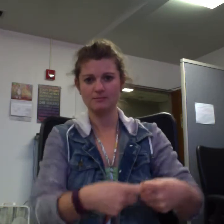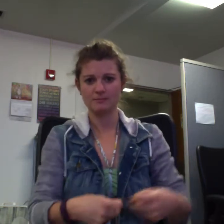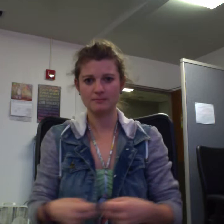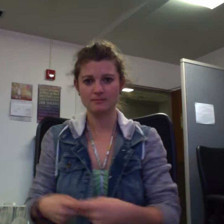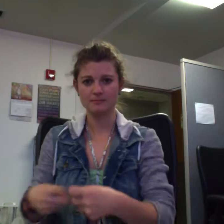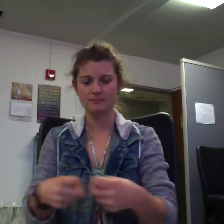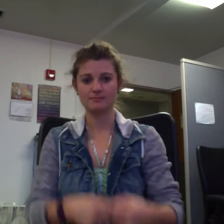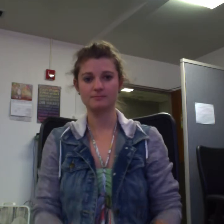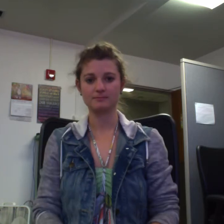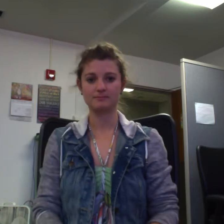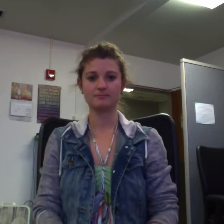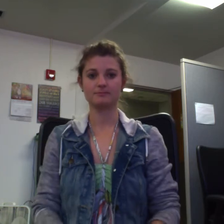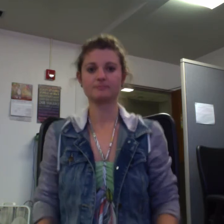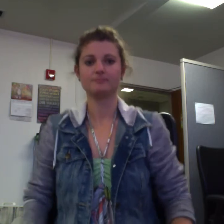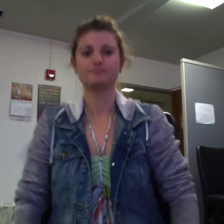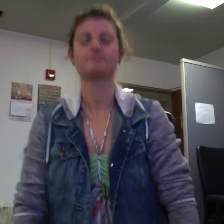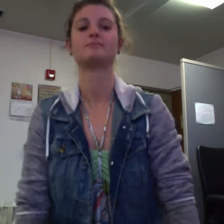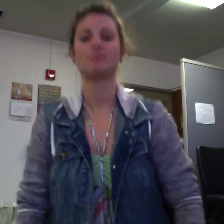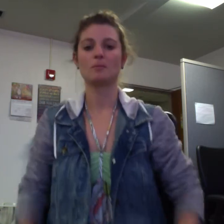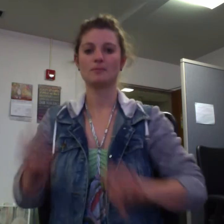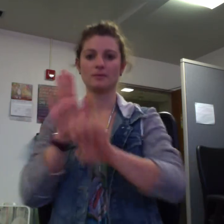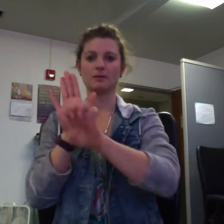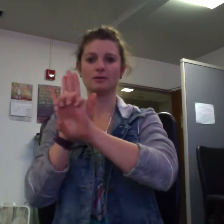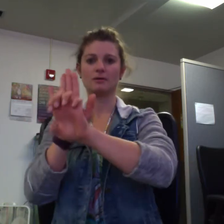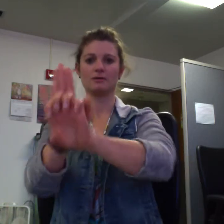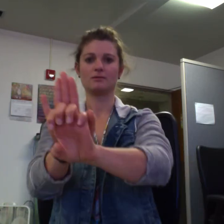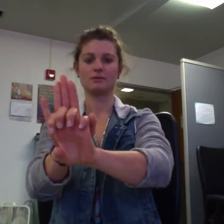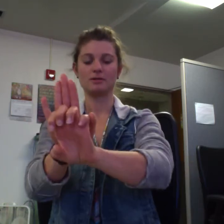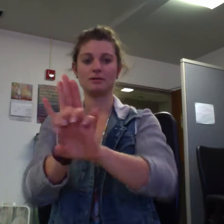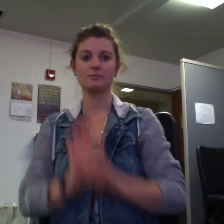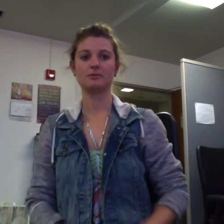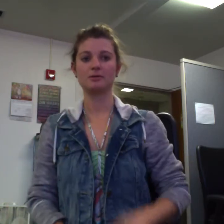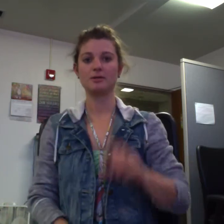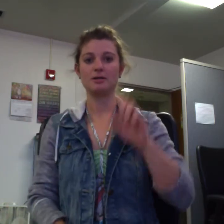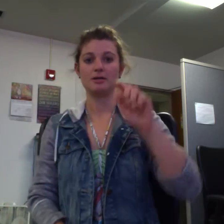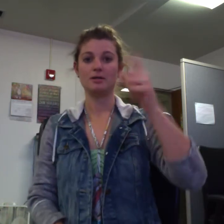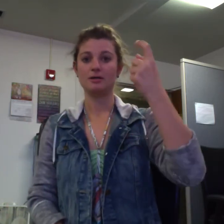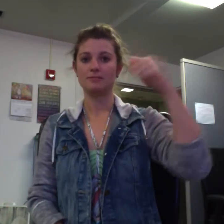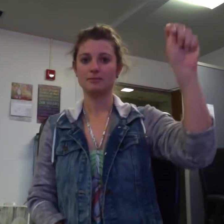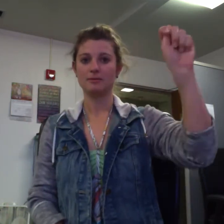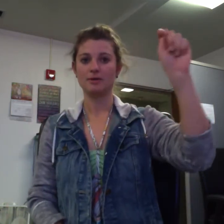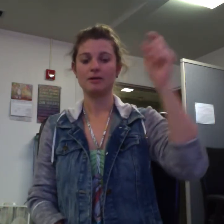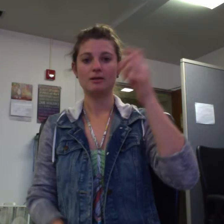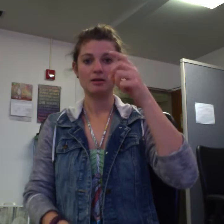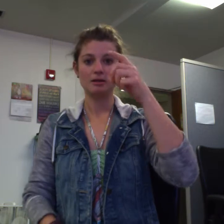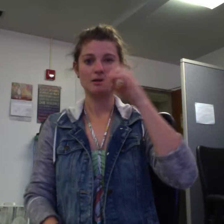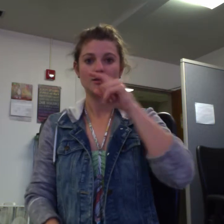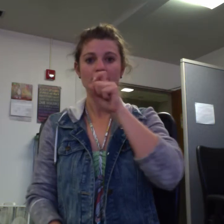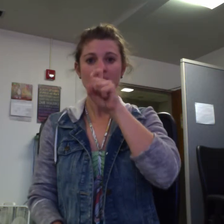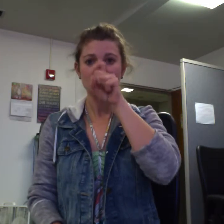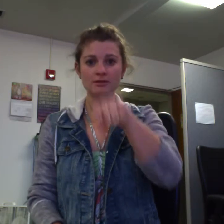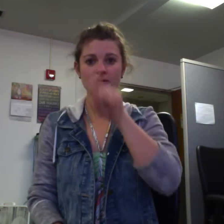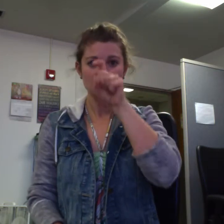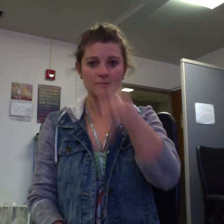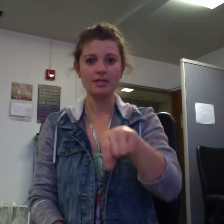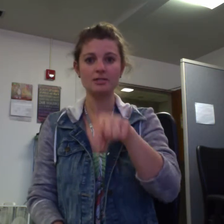First, let's look at an example from the book The Witch of Blackbird Pond. First, I'm going to read it one word at a time.